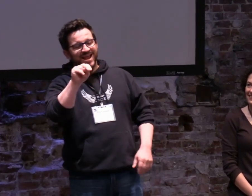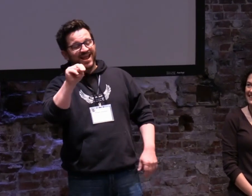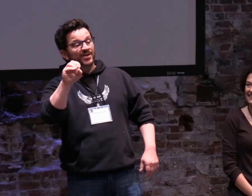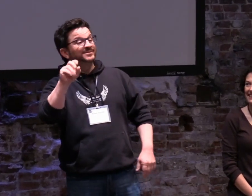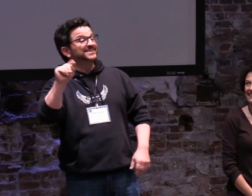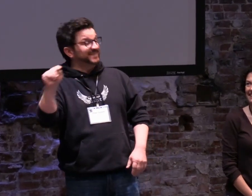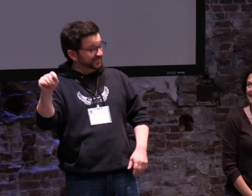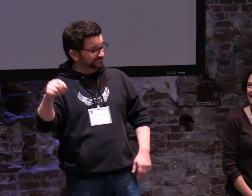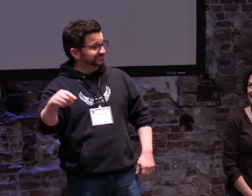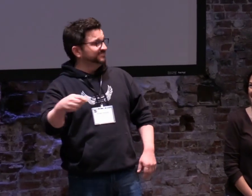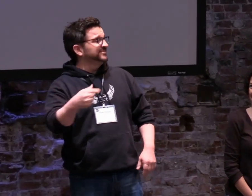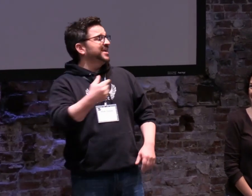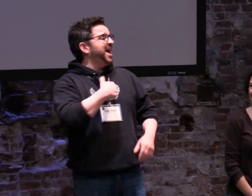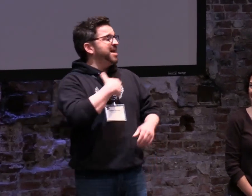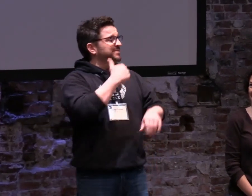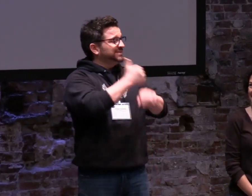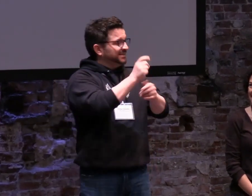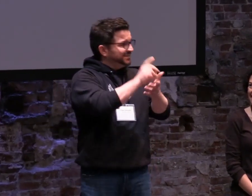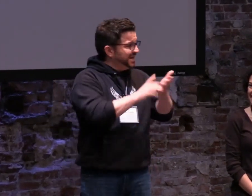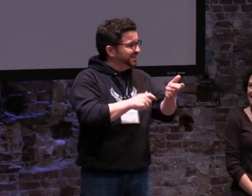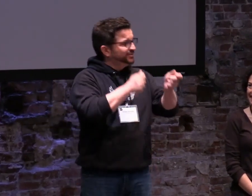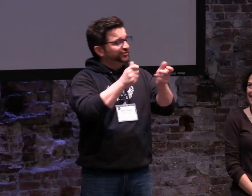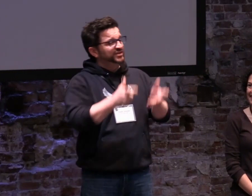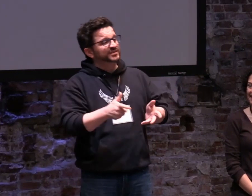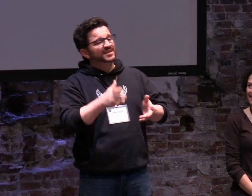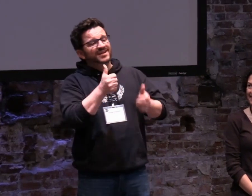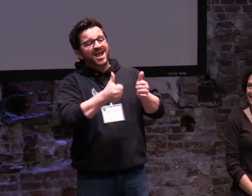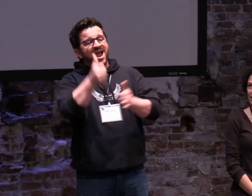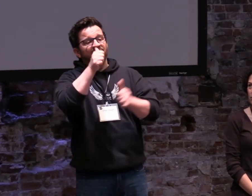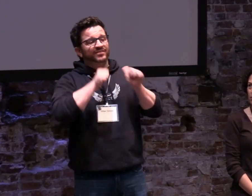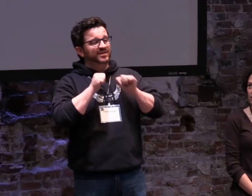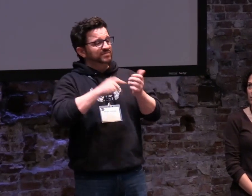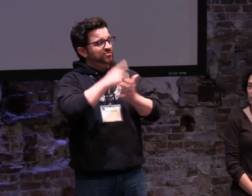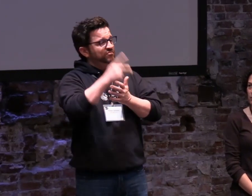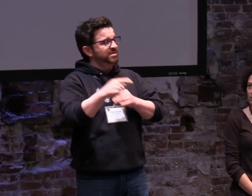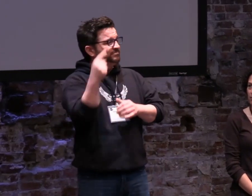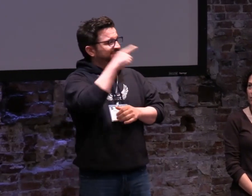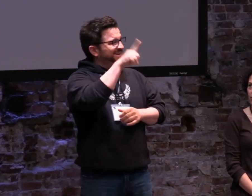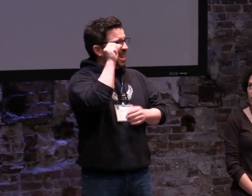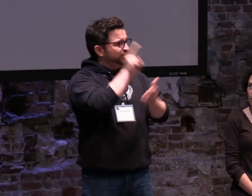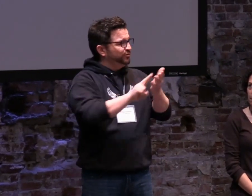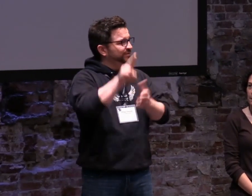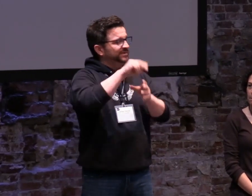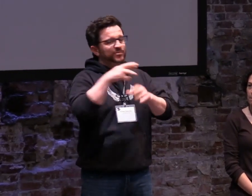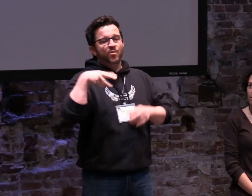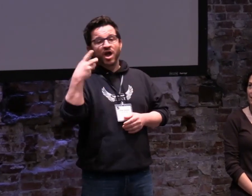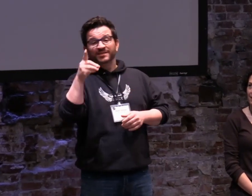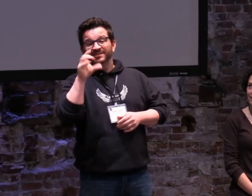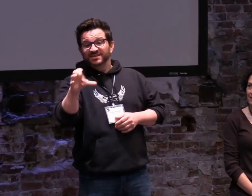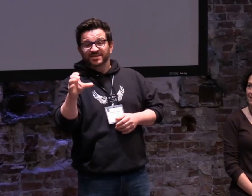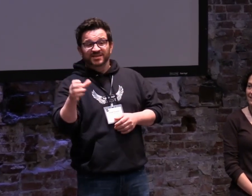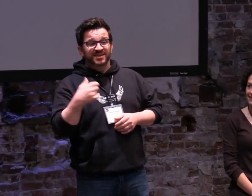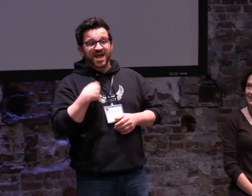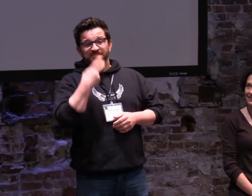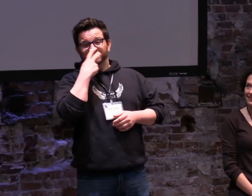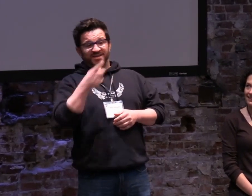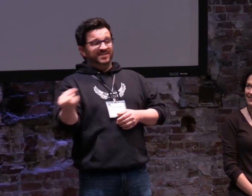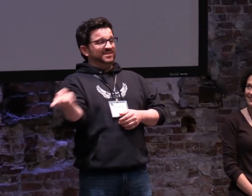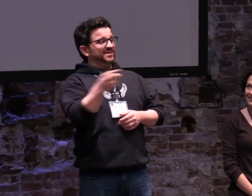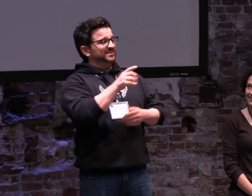Ethan Sinnott, that is who I am. I am a designing director, producer, and I am out of